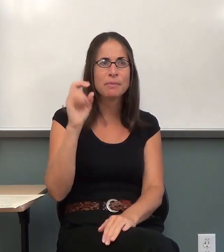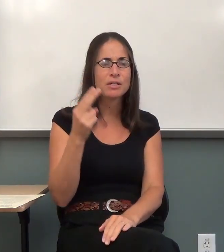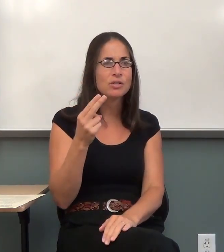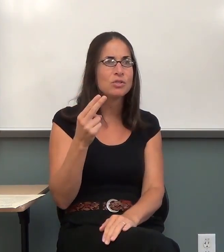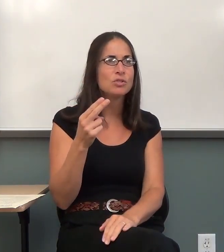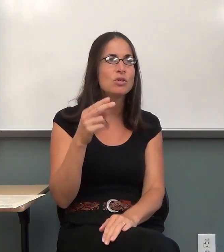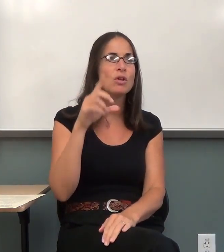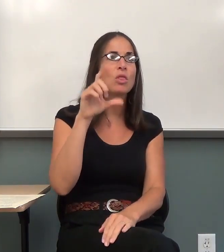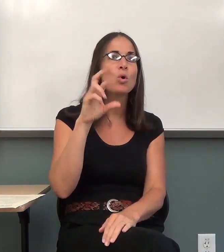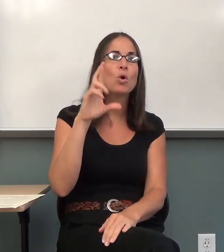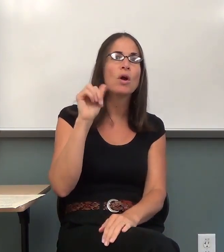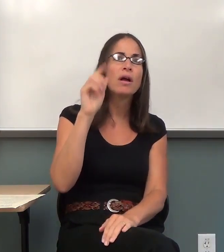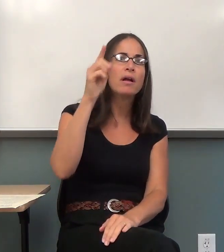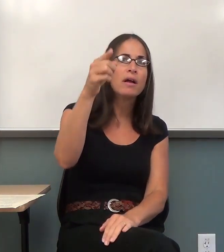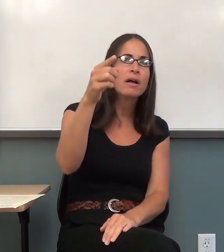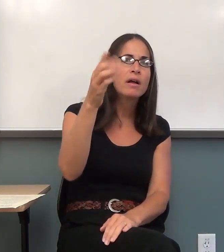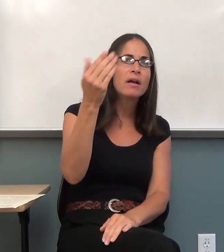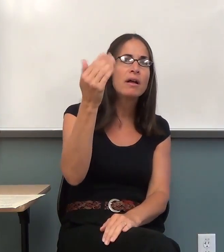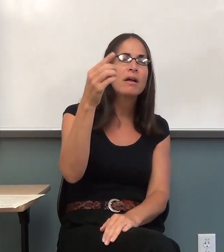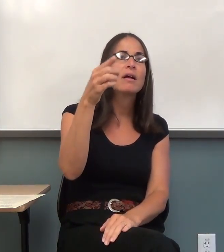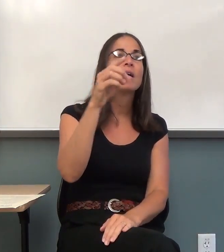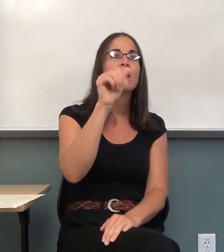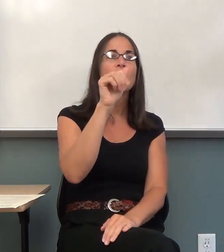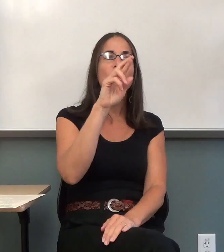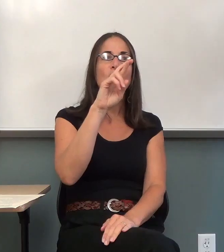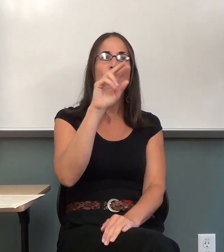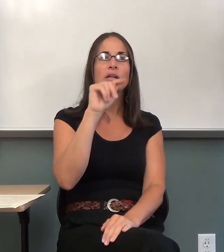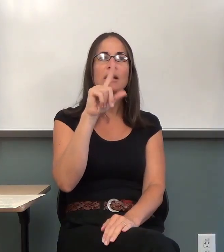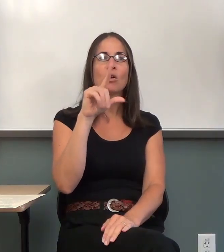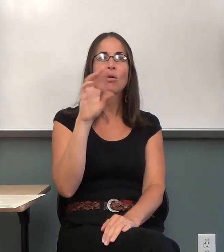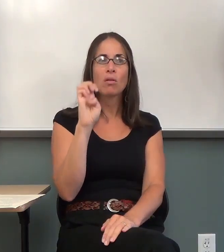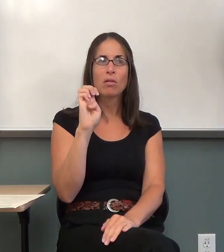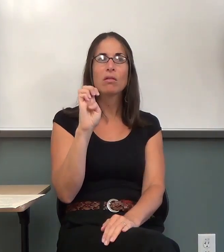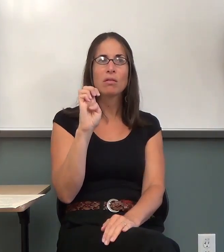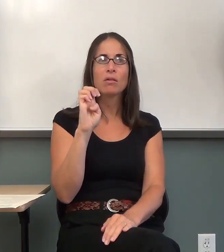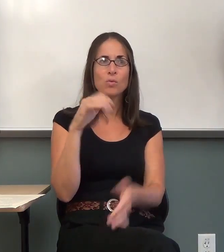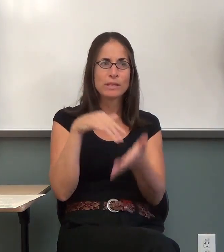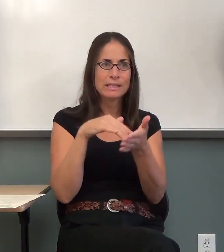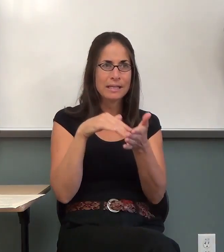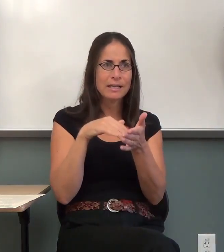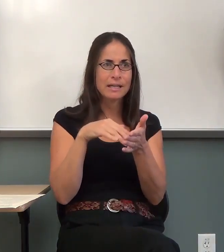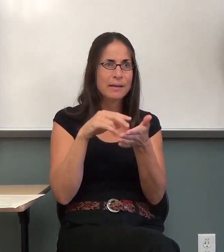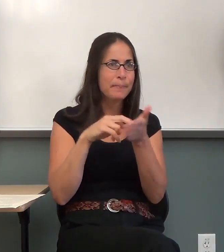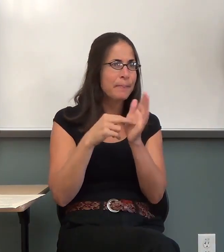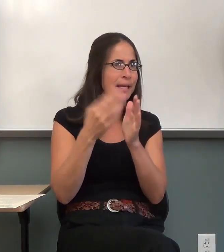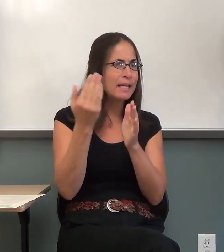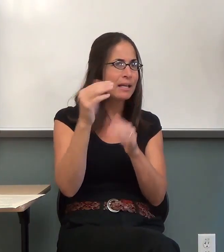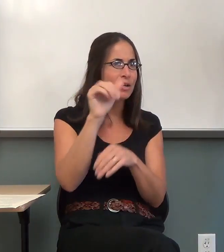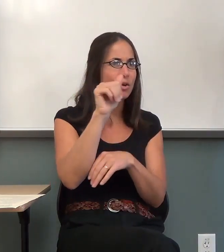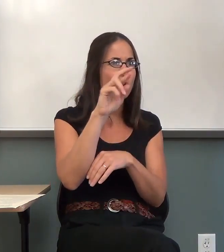Laura? Called the article? The article, right? There we go. We studied what an article is. And what are the examples of the article?